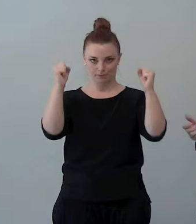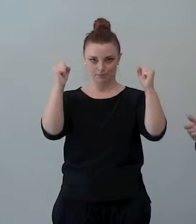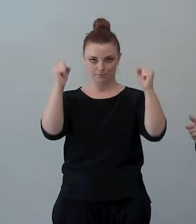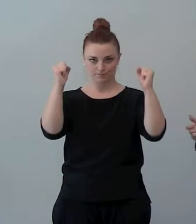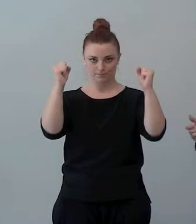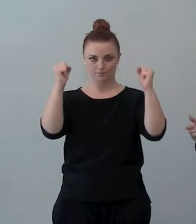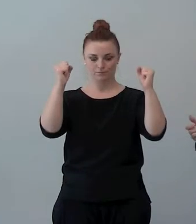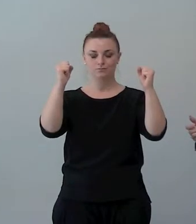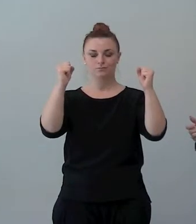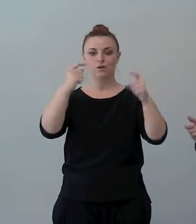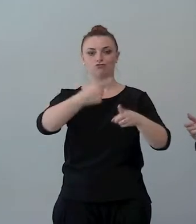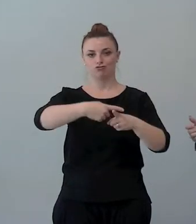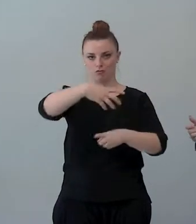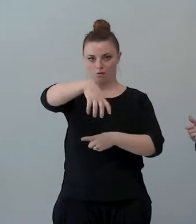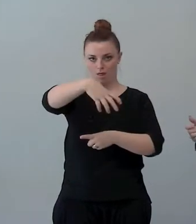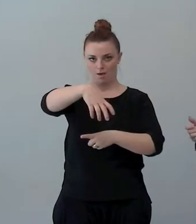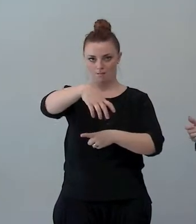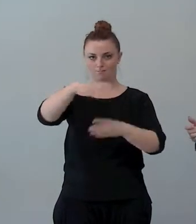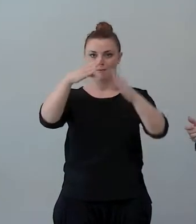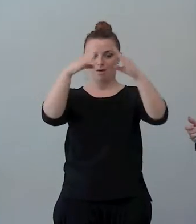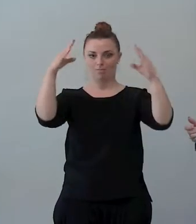is referred to here